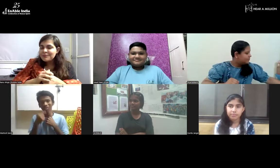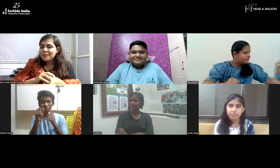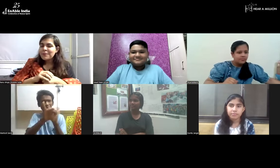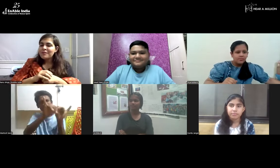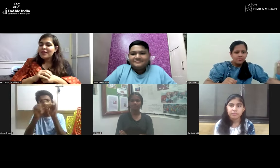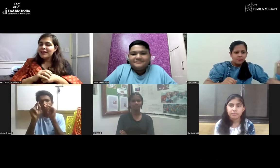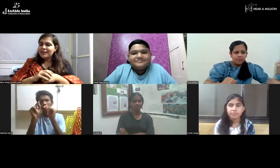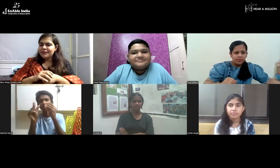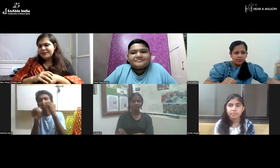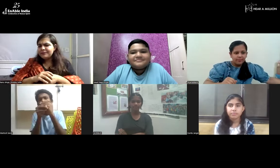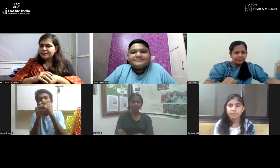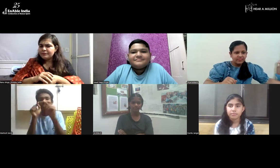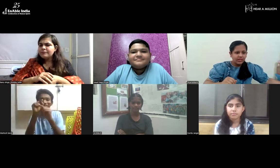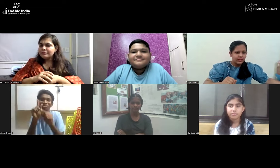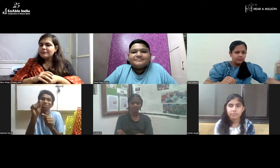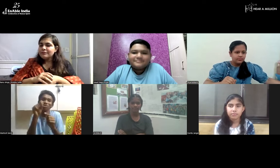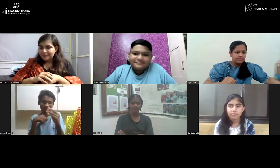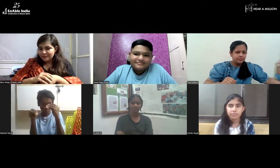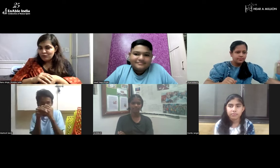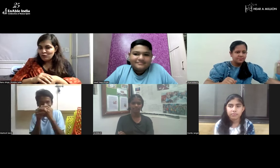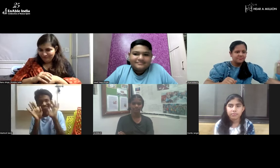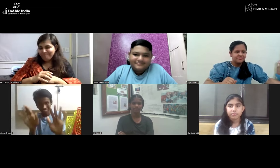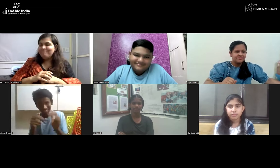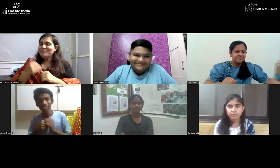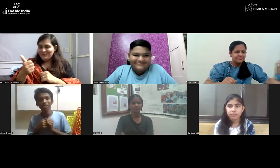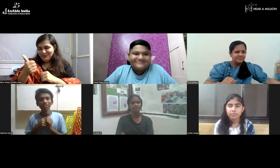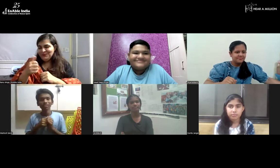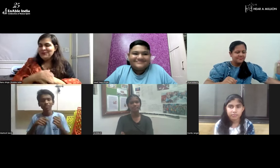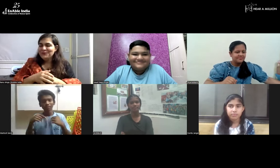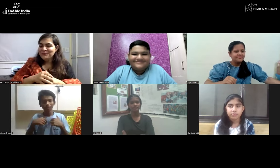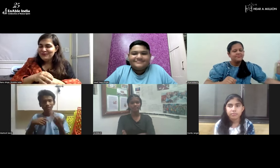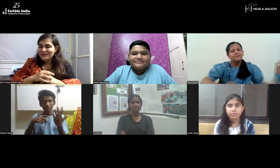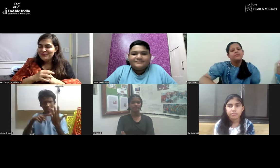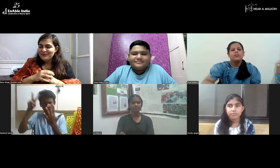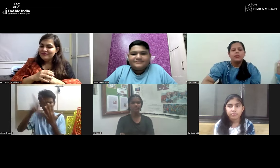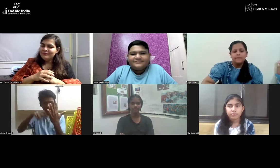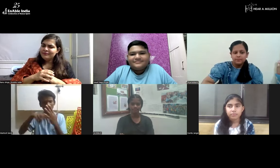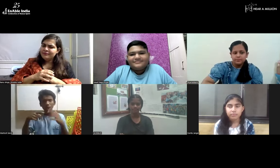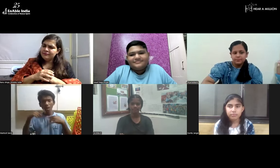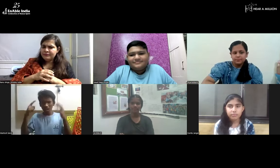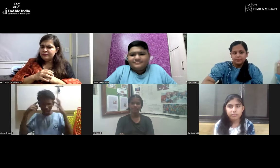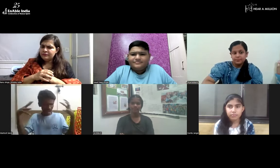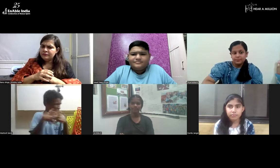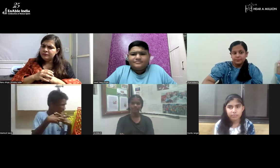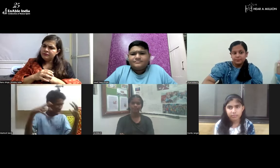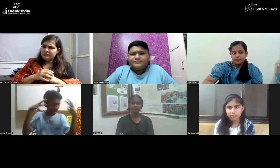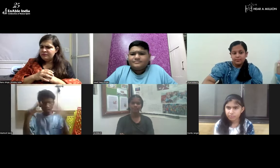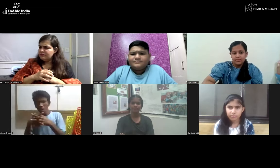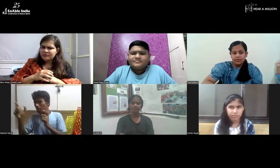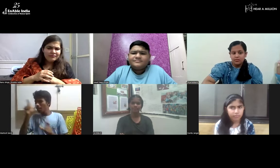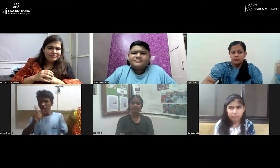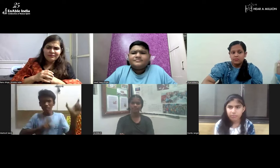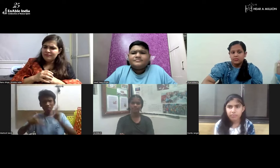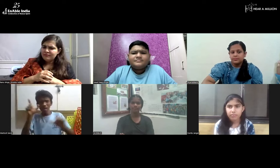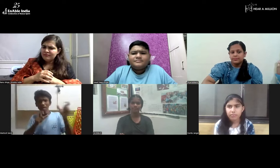So these experiences, yeah, are faced more by women, but it's also the same. Even men do face